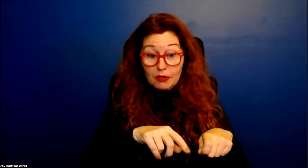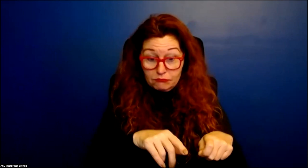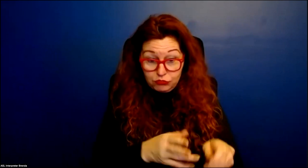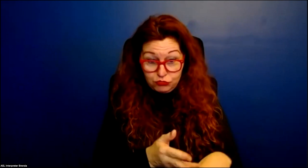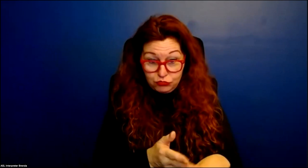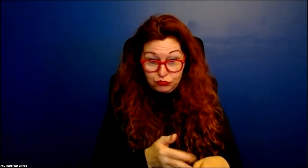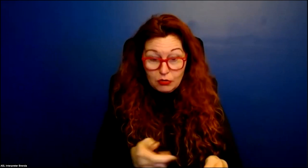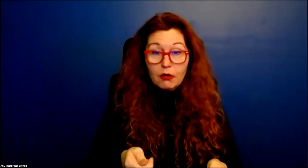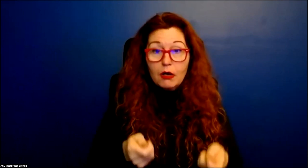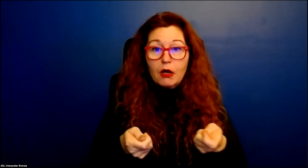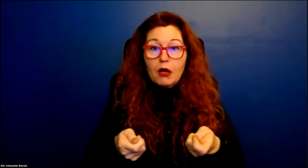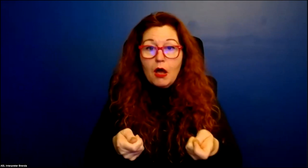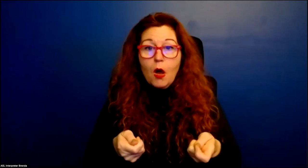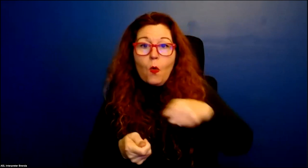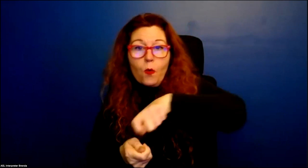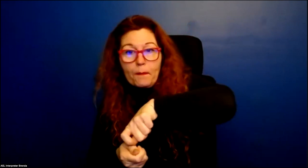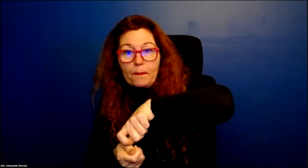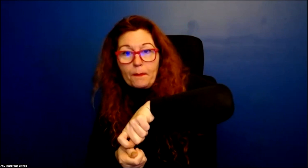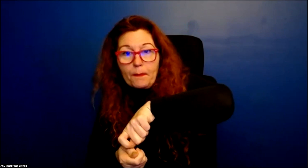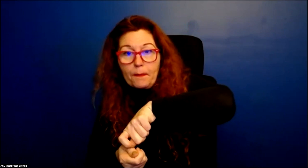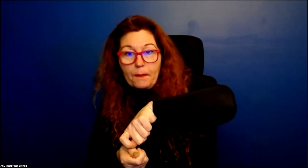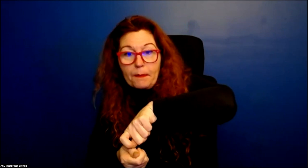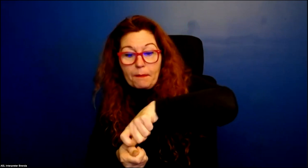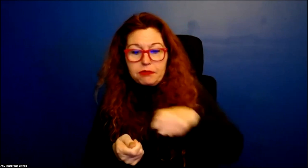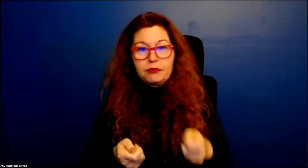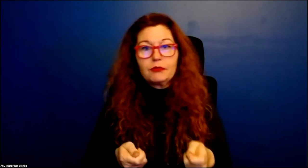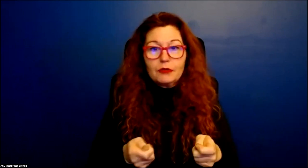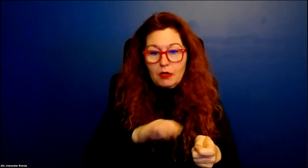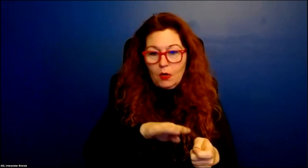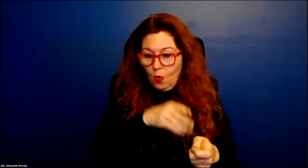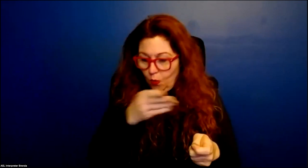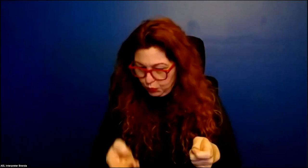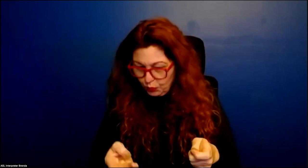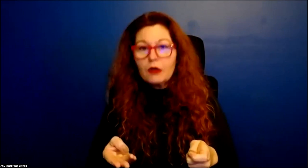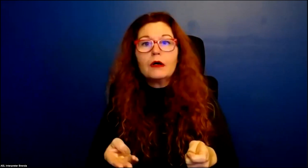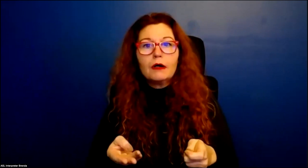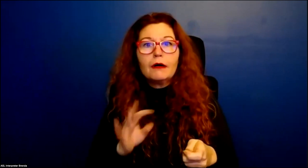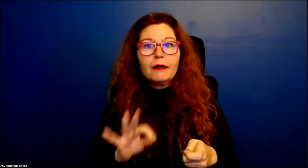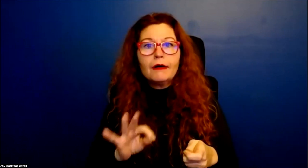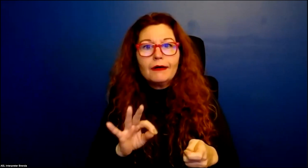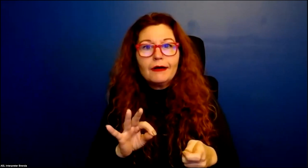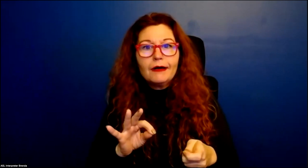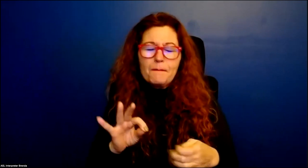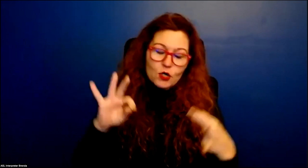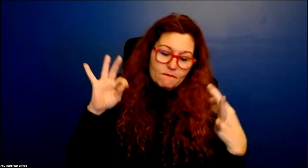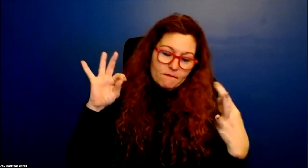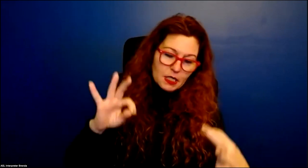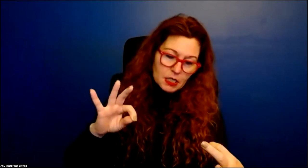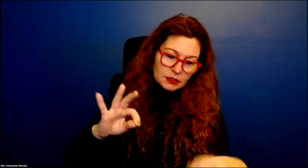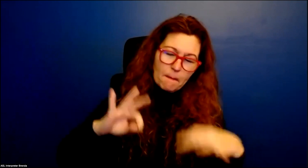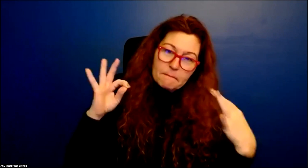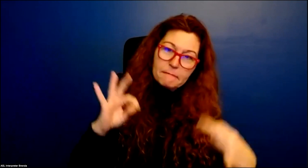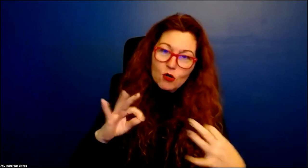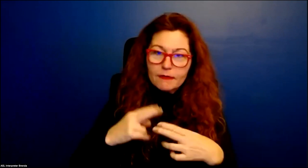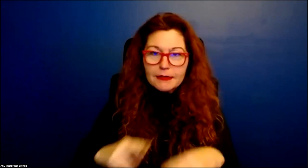can literally flip the entire frying pan and get the best over easy eggs. So, and it's